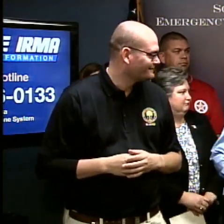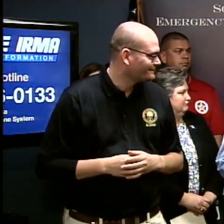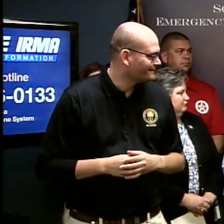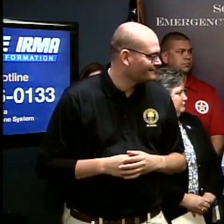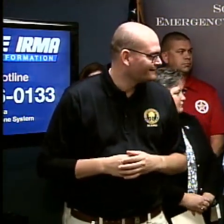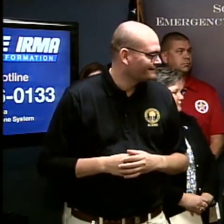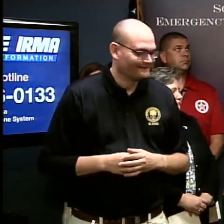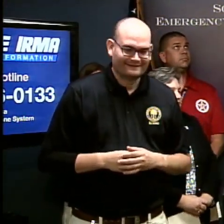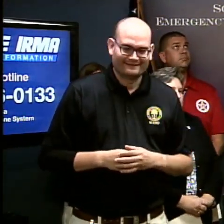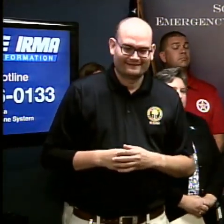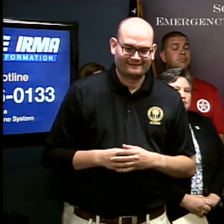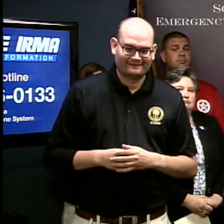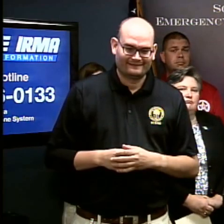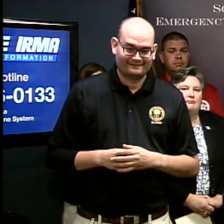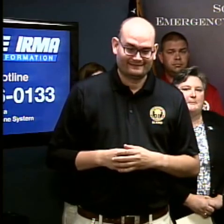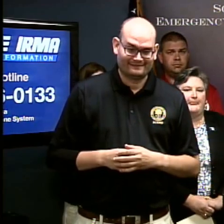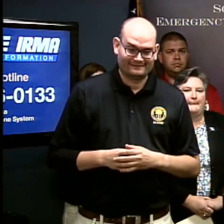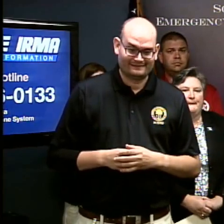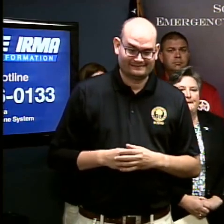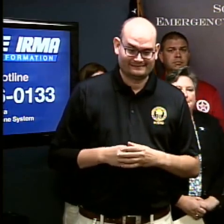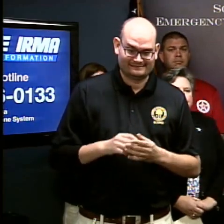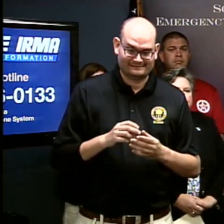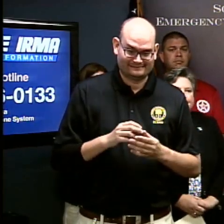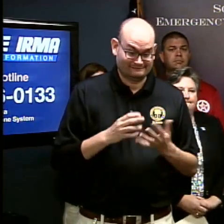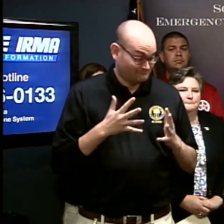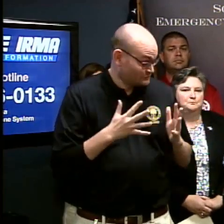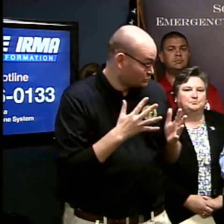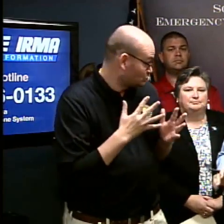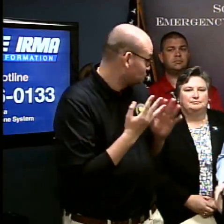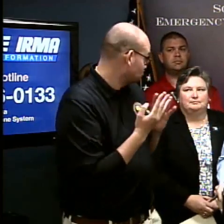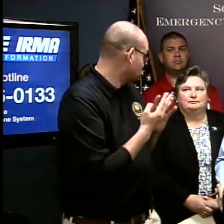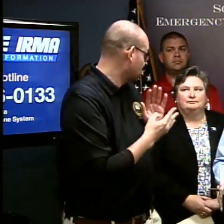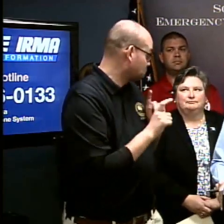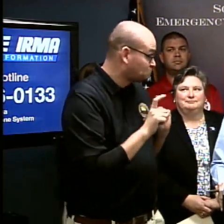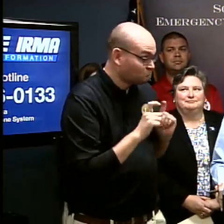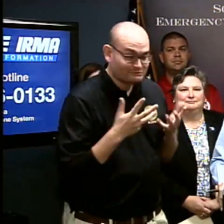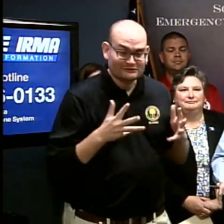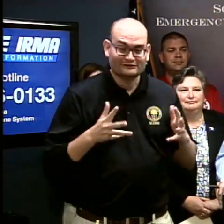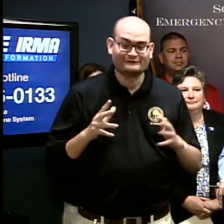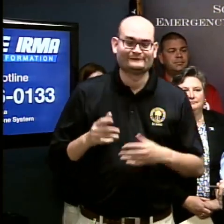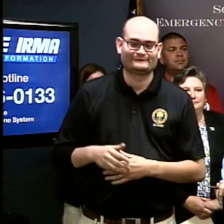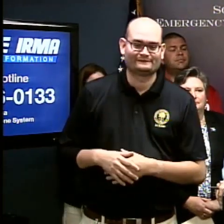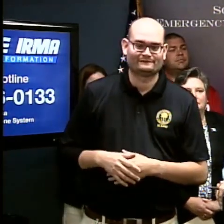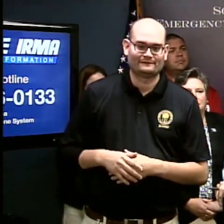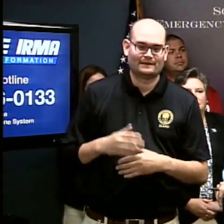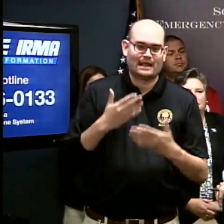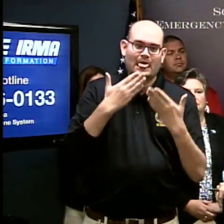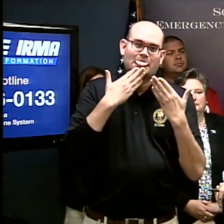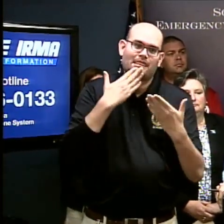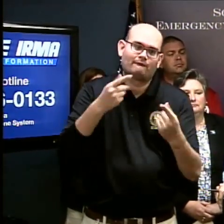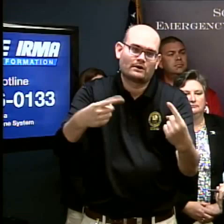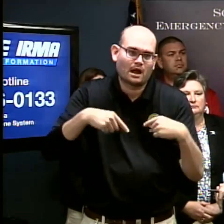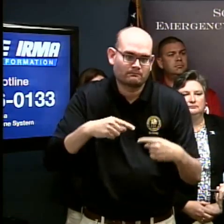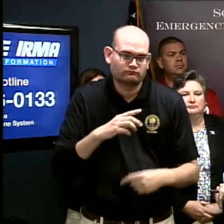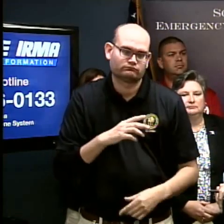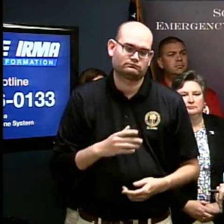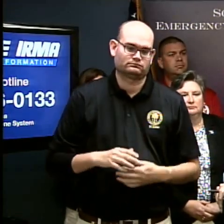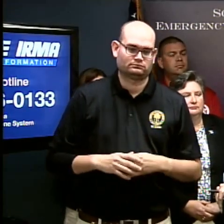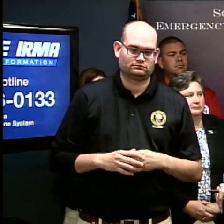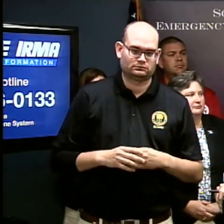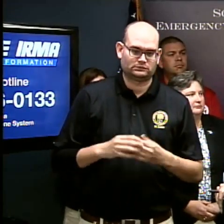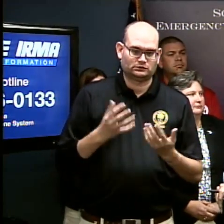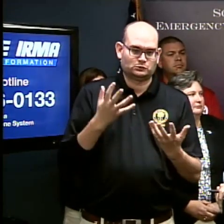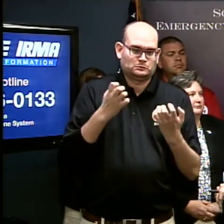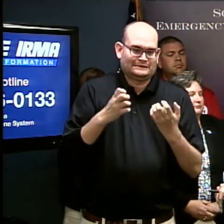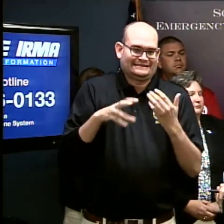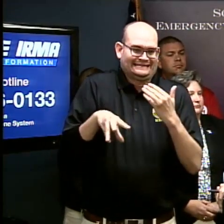Okay, is everybody in is coming in? Well, y'all, thank you for coming. And a couple of things I'd like to say before we turn it over to the